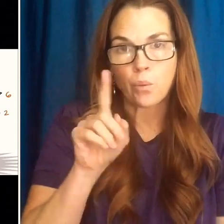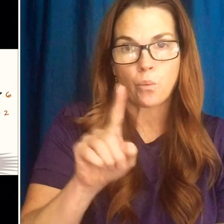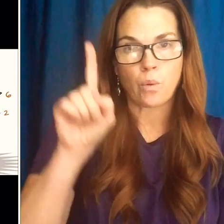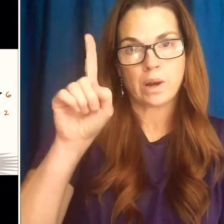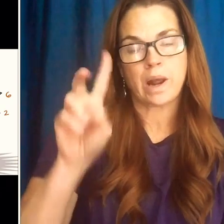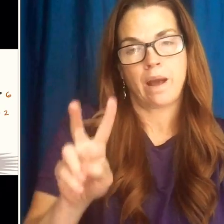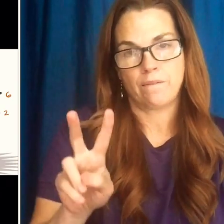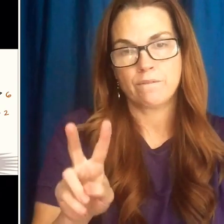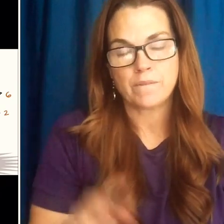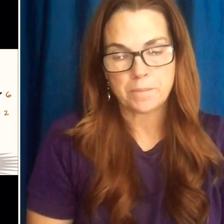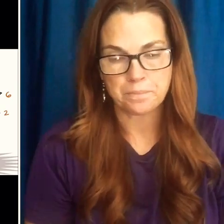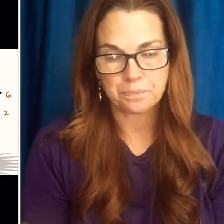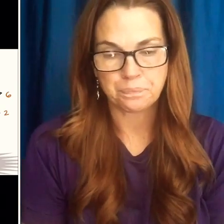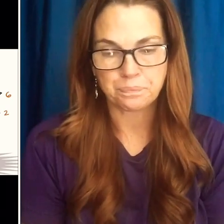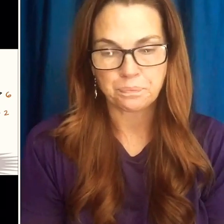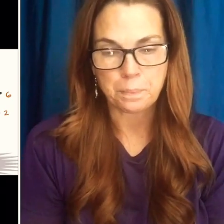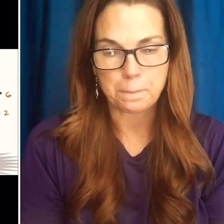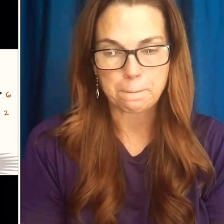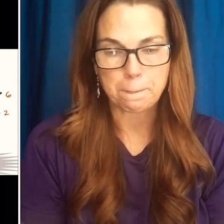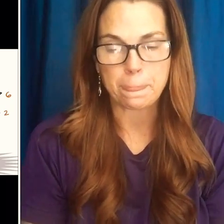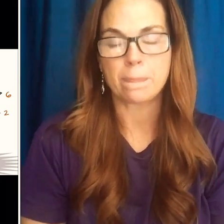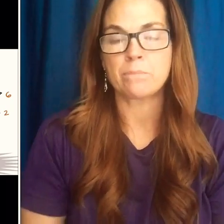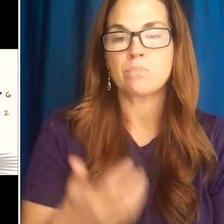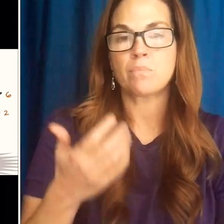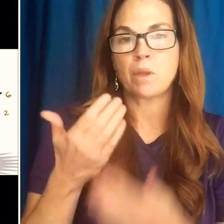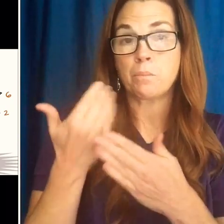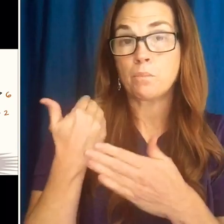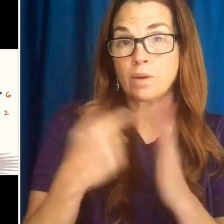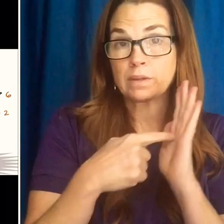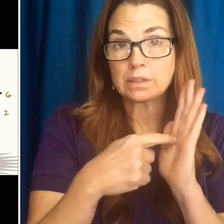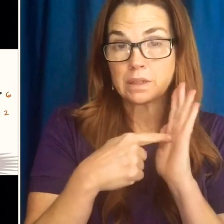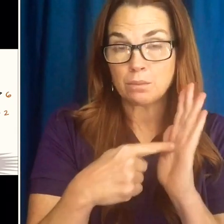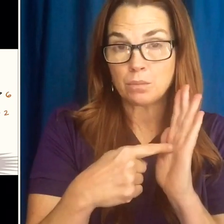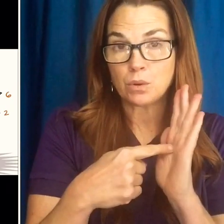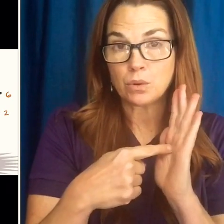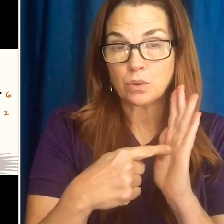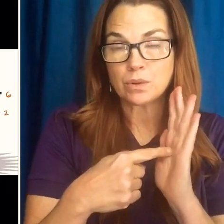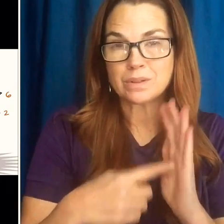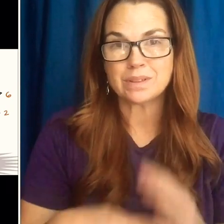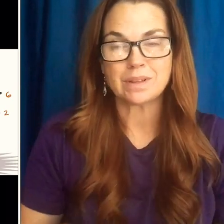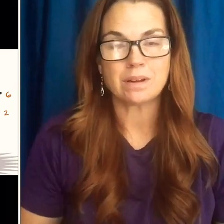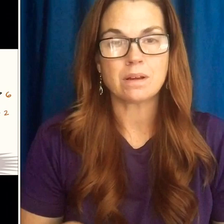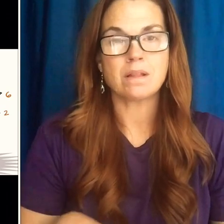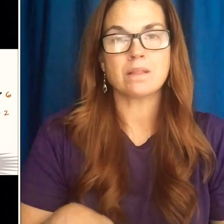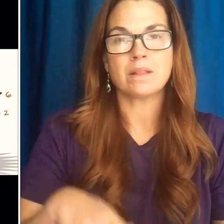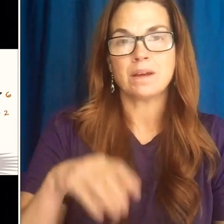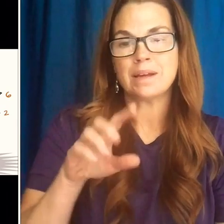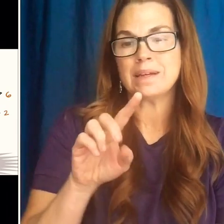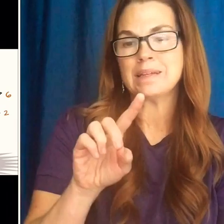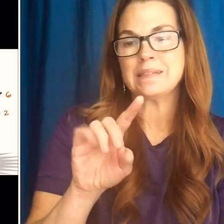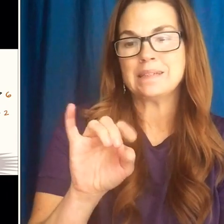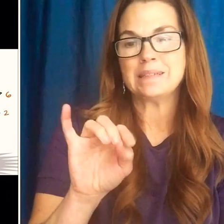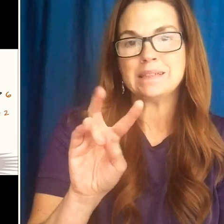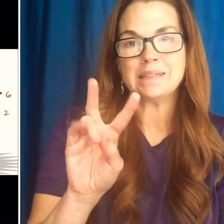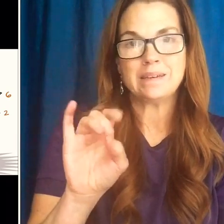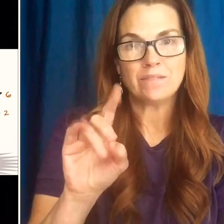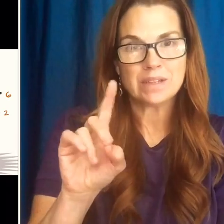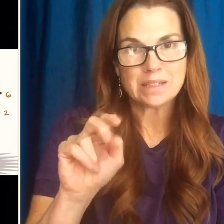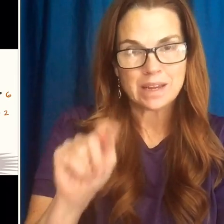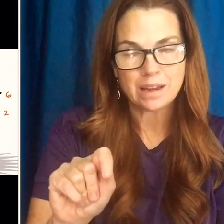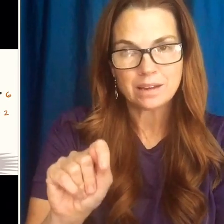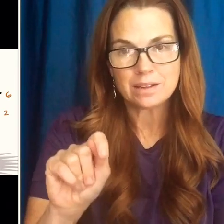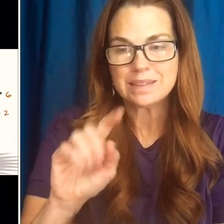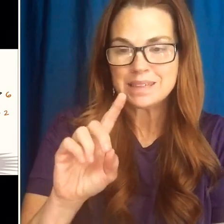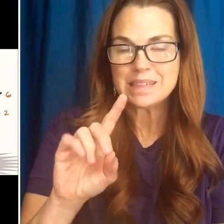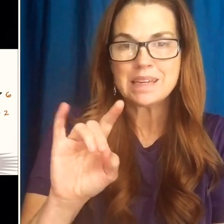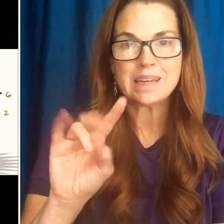In the previous examples, the dividend was greater than the divisor. For example, 12 was the dividend, and that's